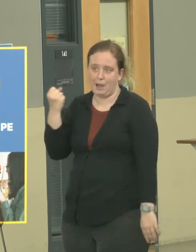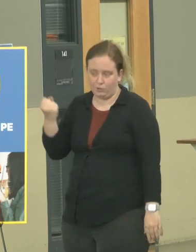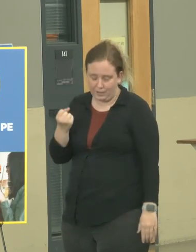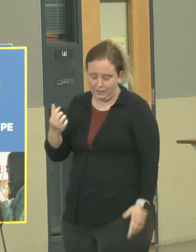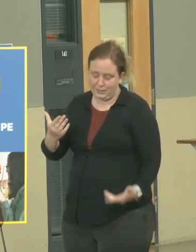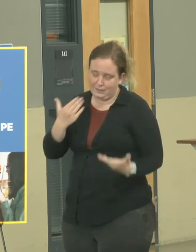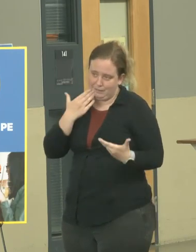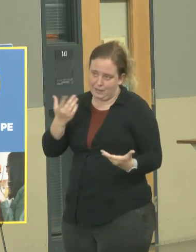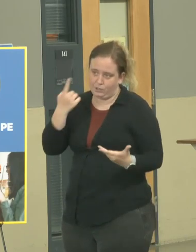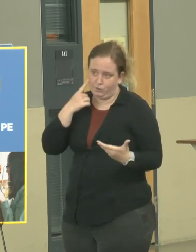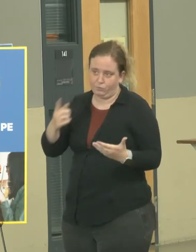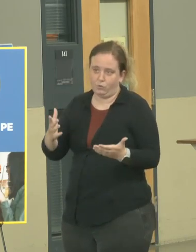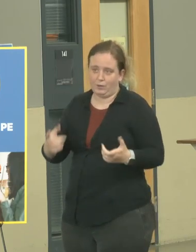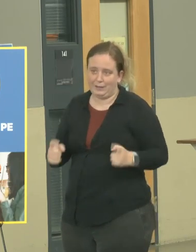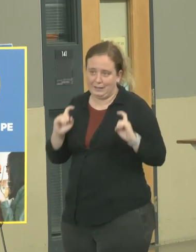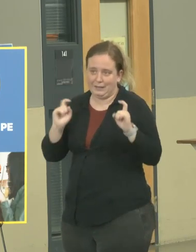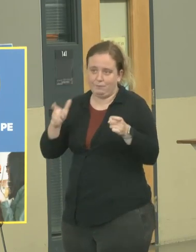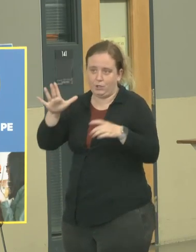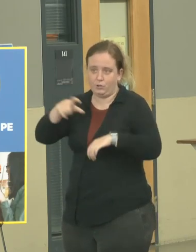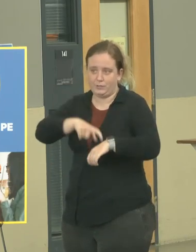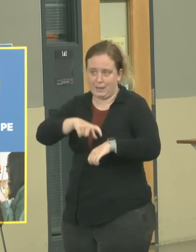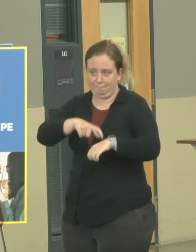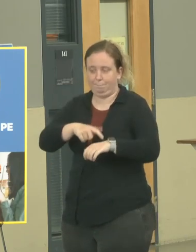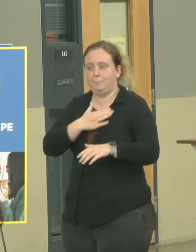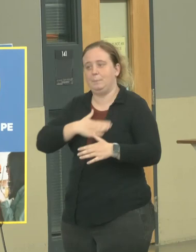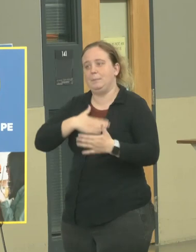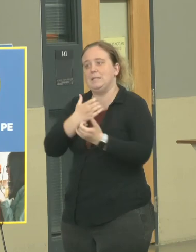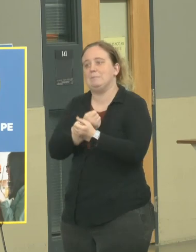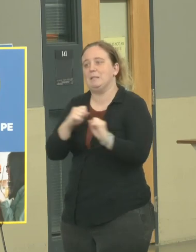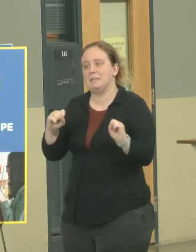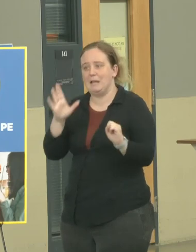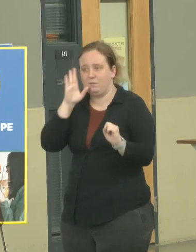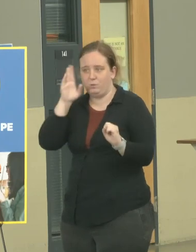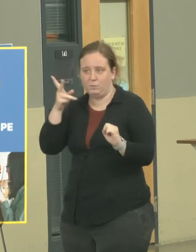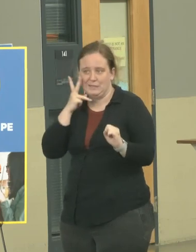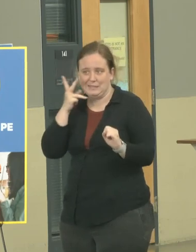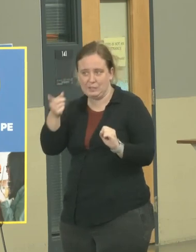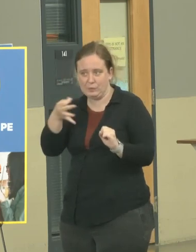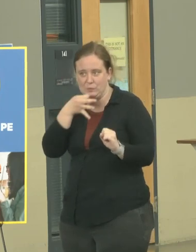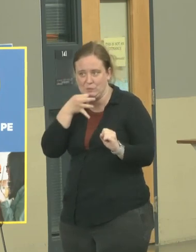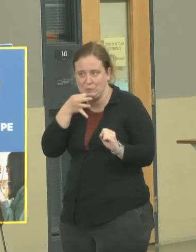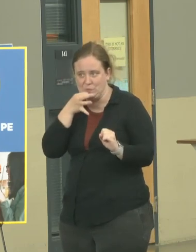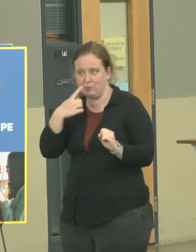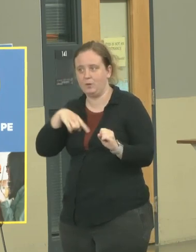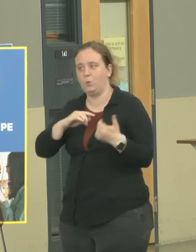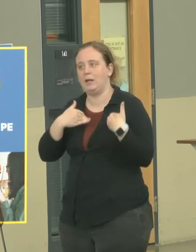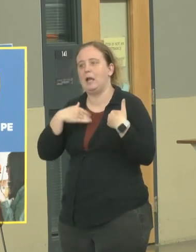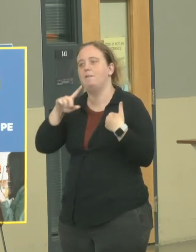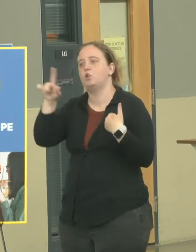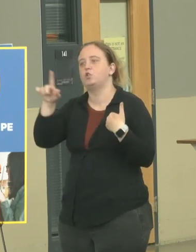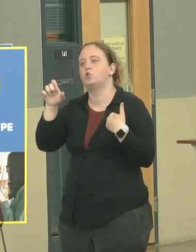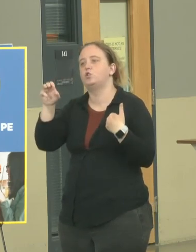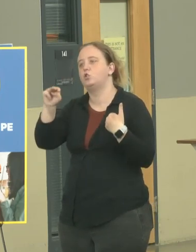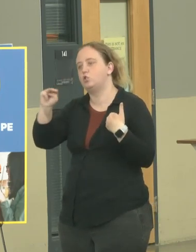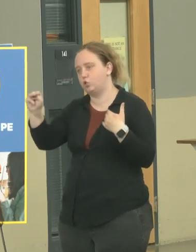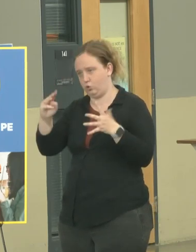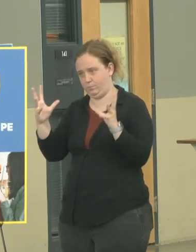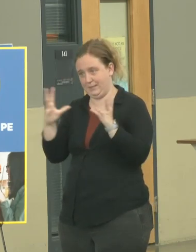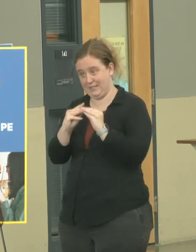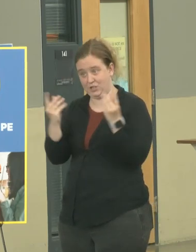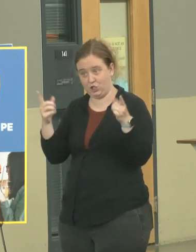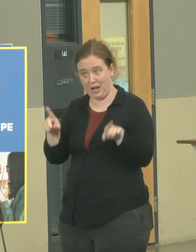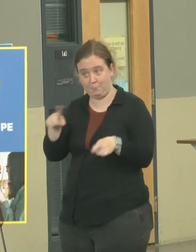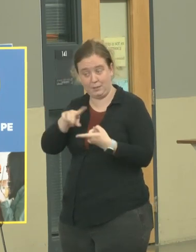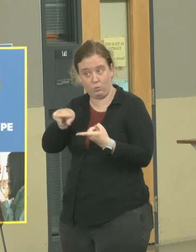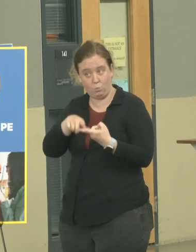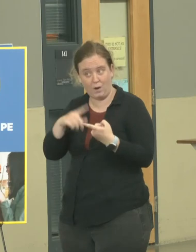time. Please be safe, and we will see you soon. We have a Zoom session coming up on Tuesday. It